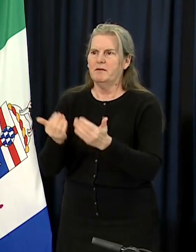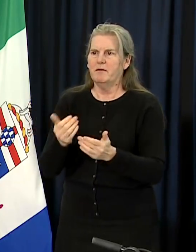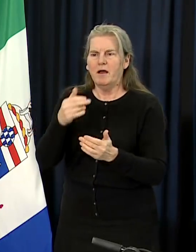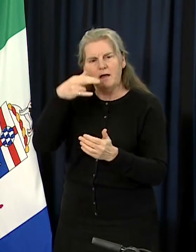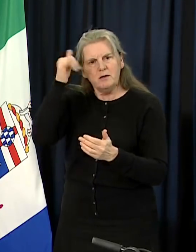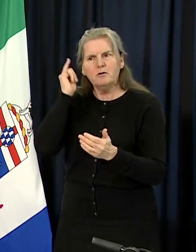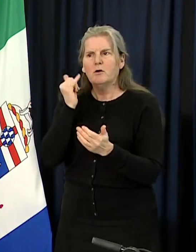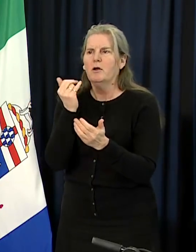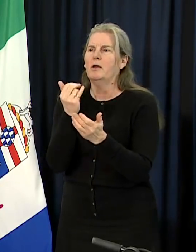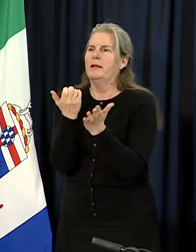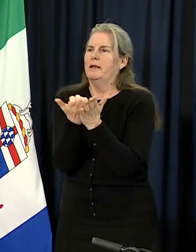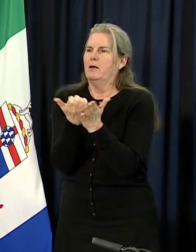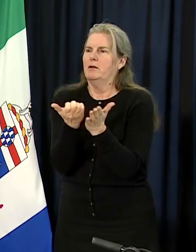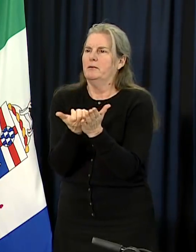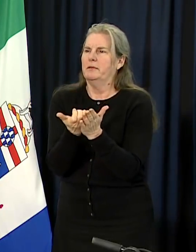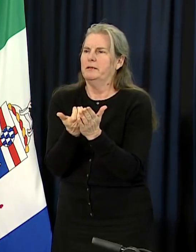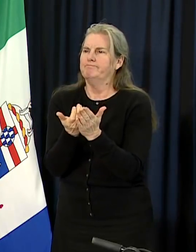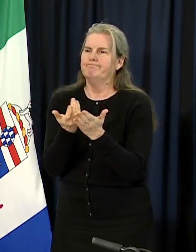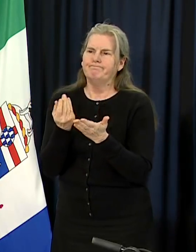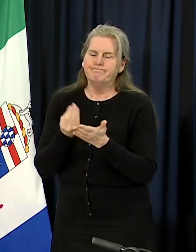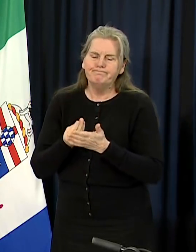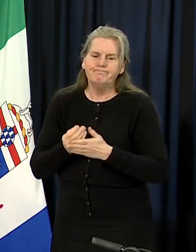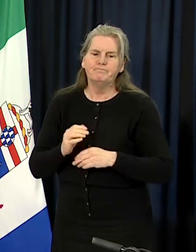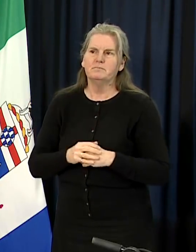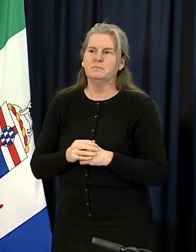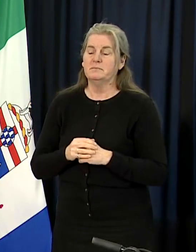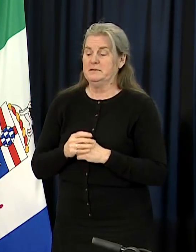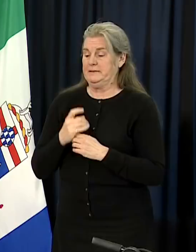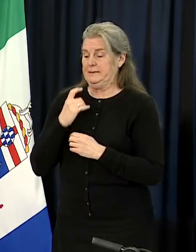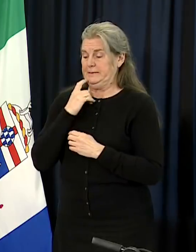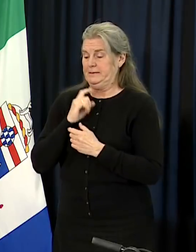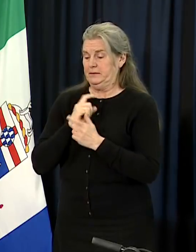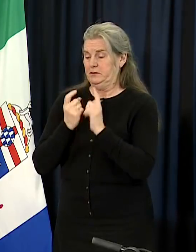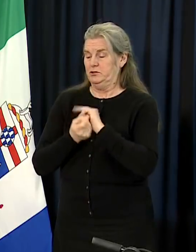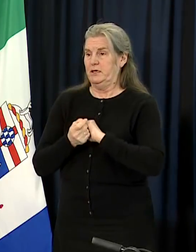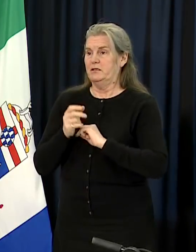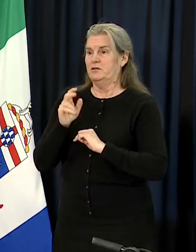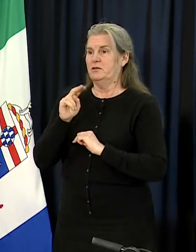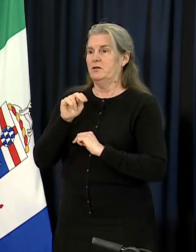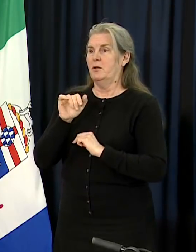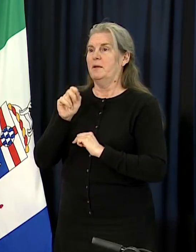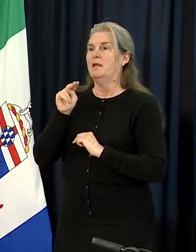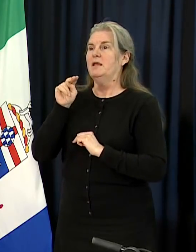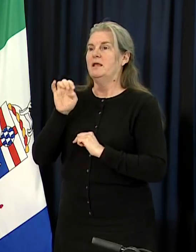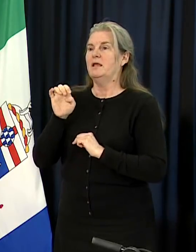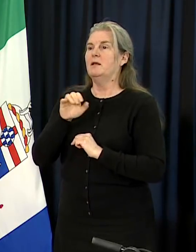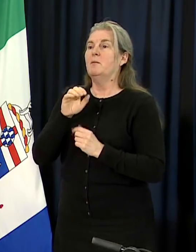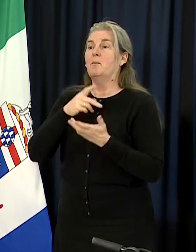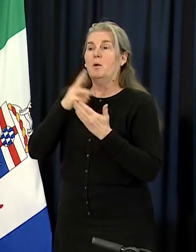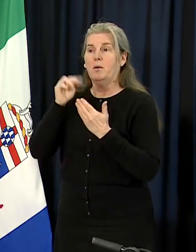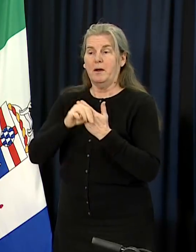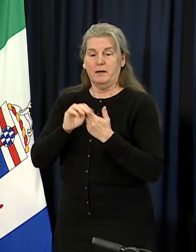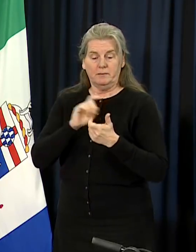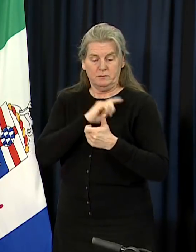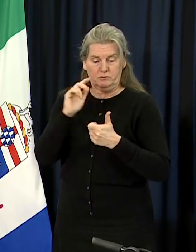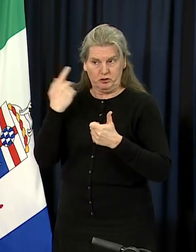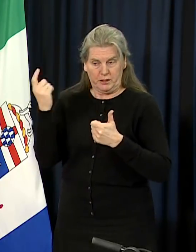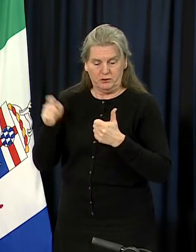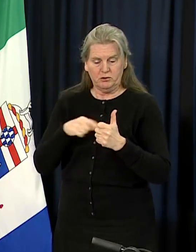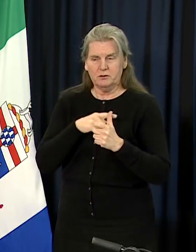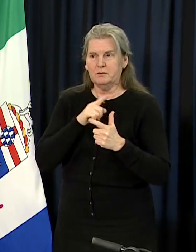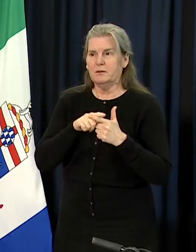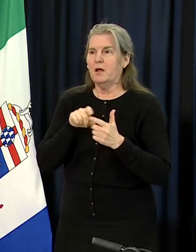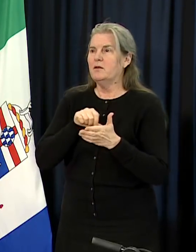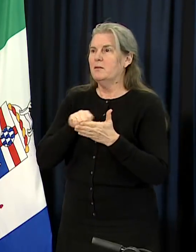economy. This includes our recent changes to the Yukon nominee program, as well as the recently implemented